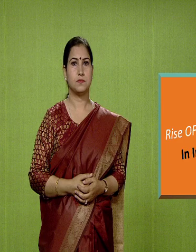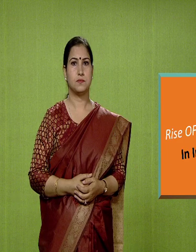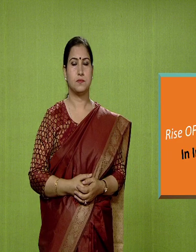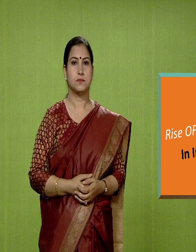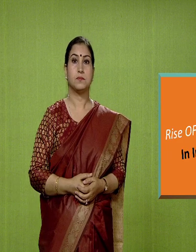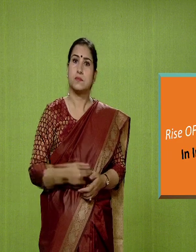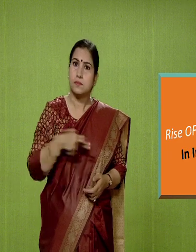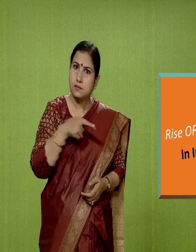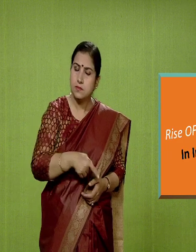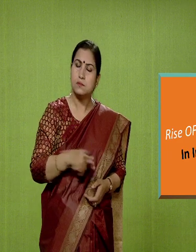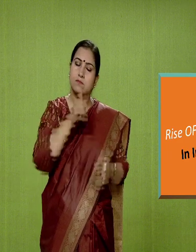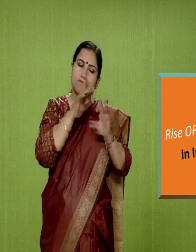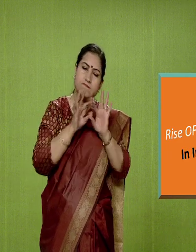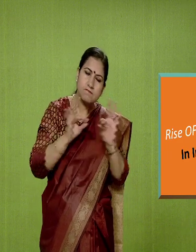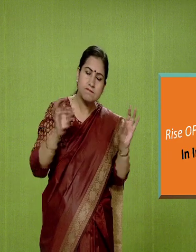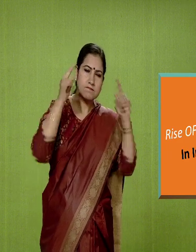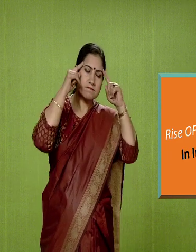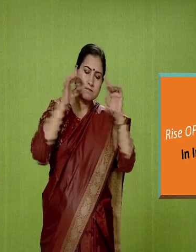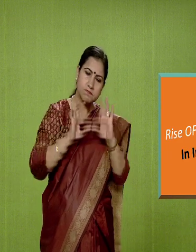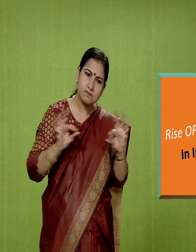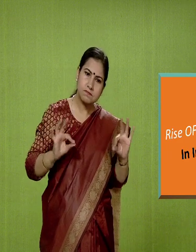through peaceful means.